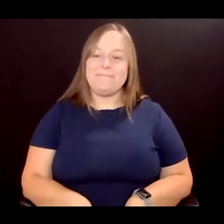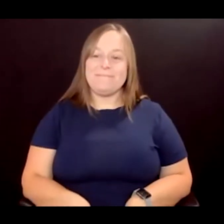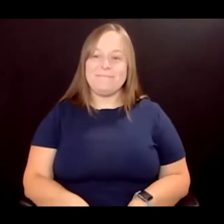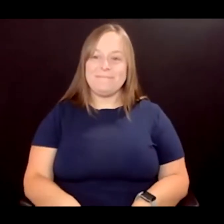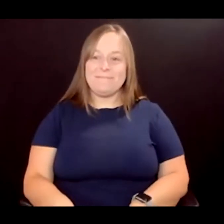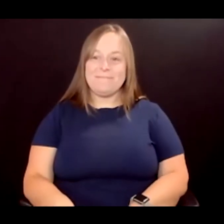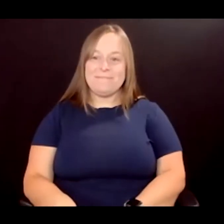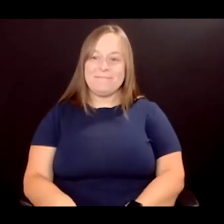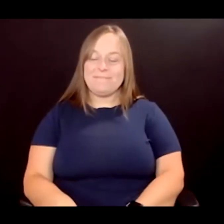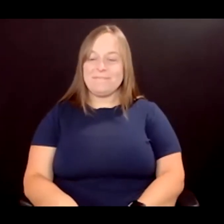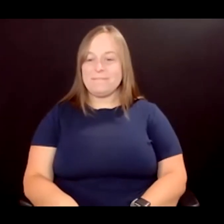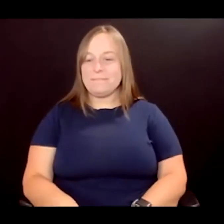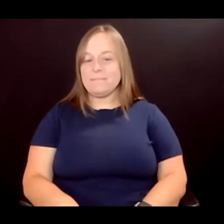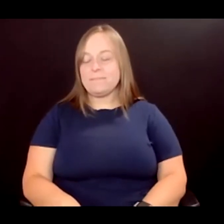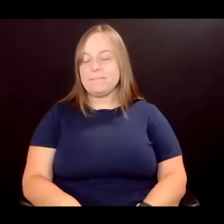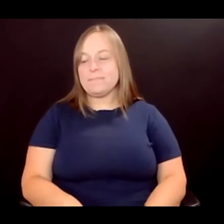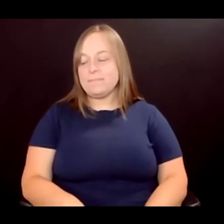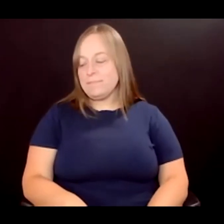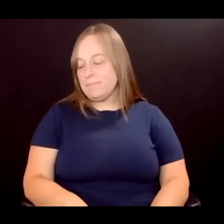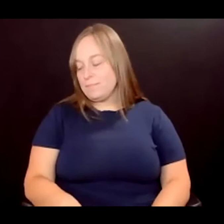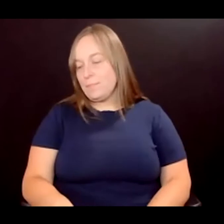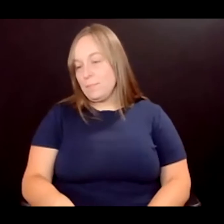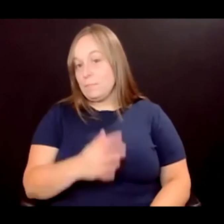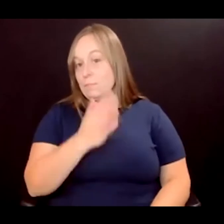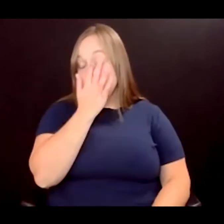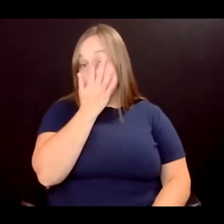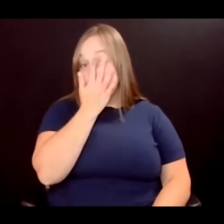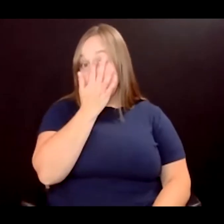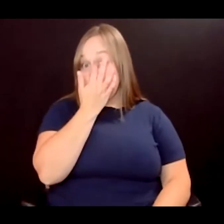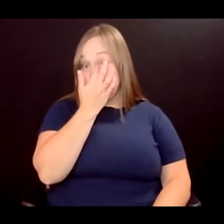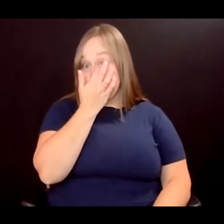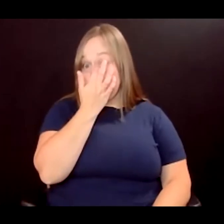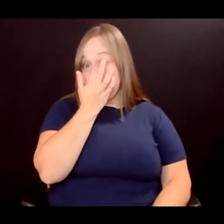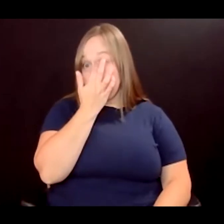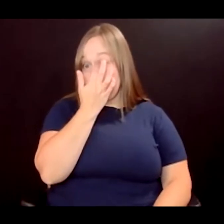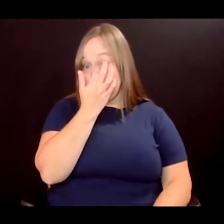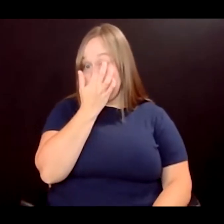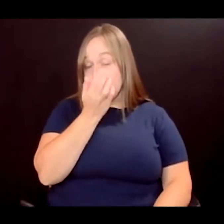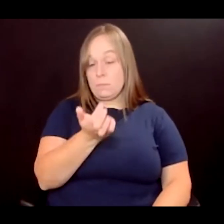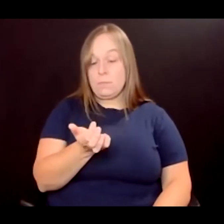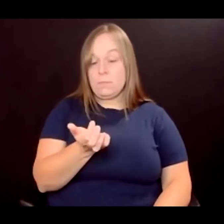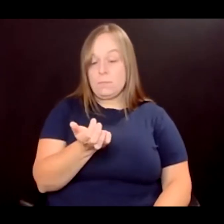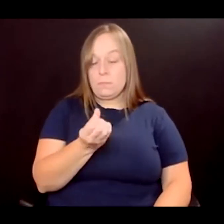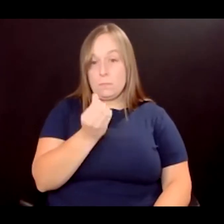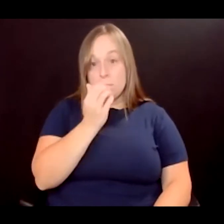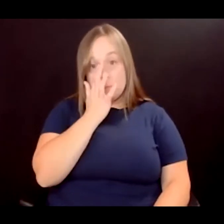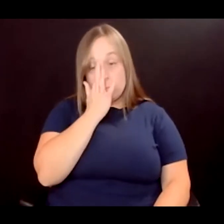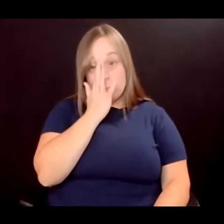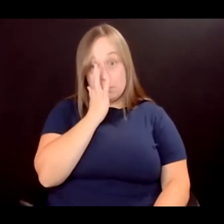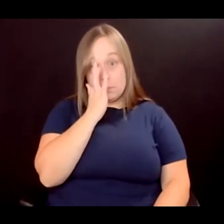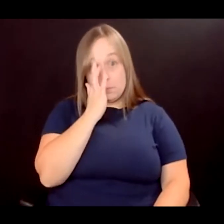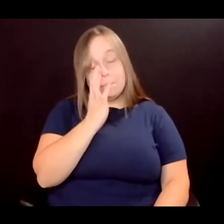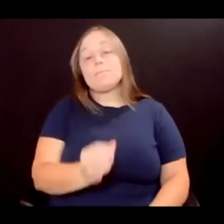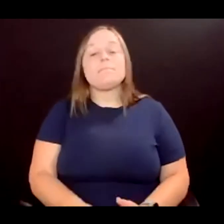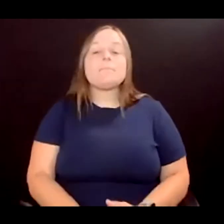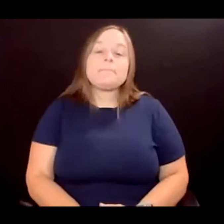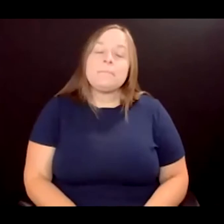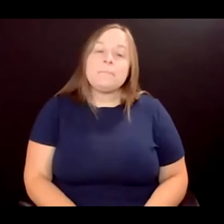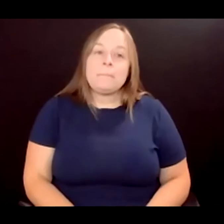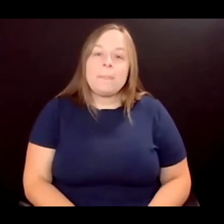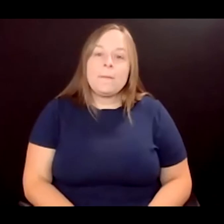happening with the murders and the drug activity by the gangs in this area of the West Hill. Since